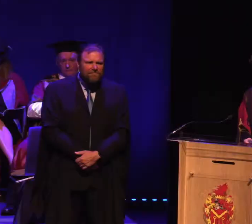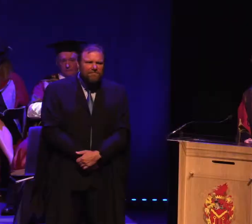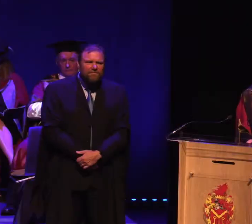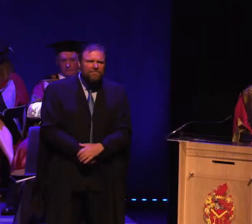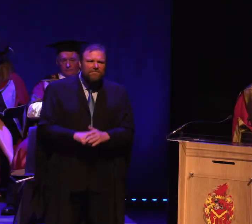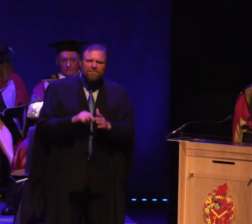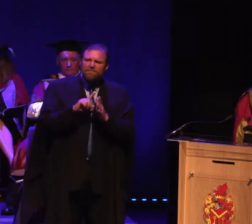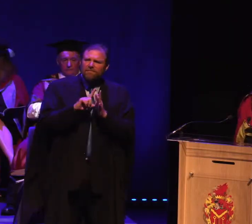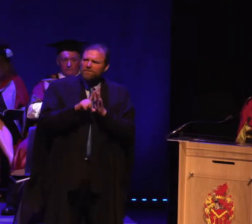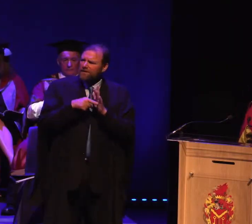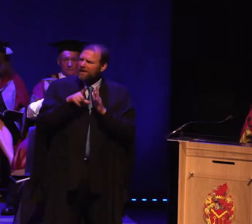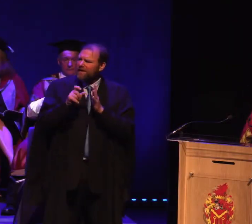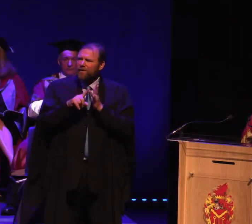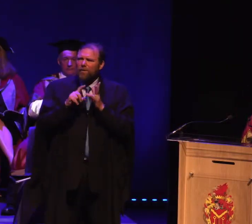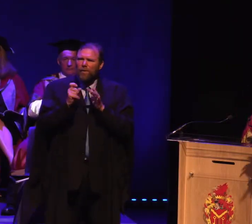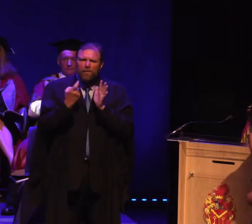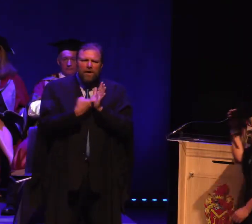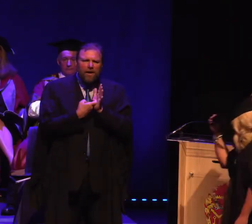Jay Cusack.